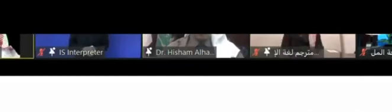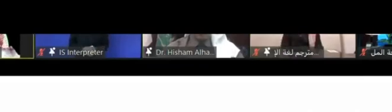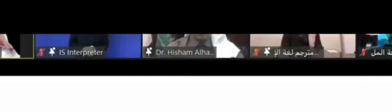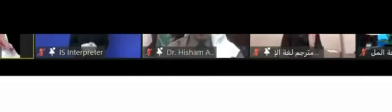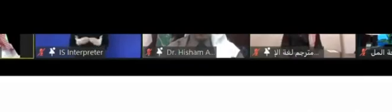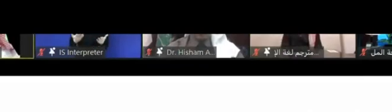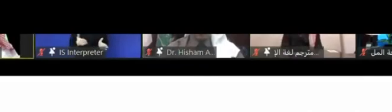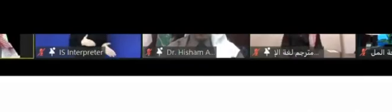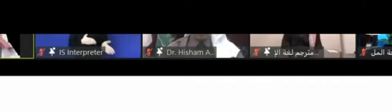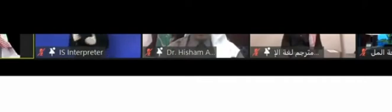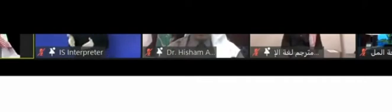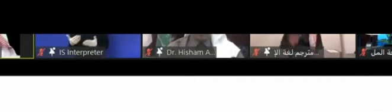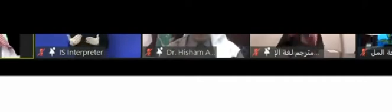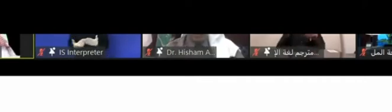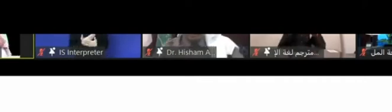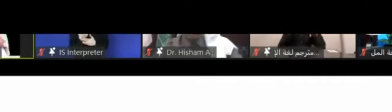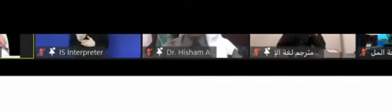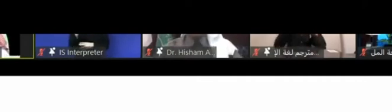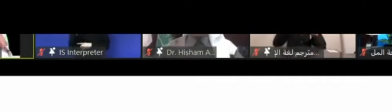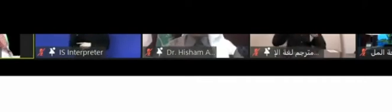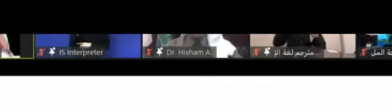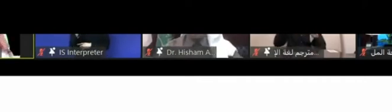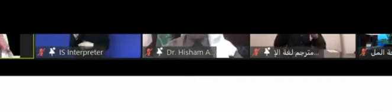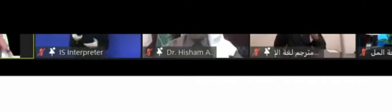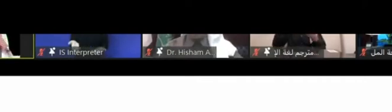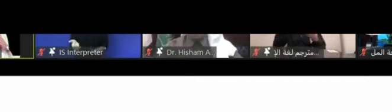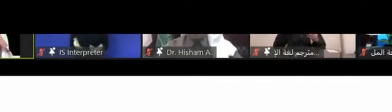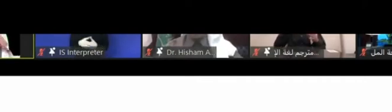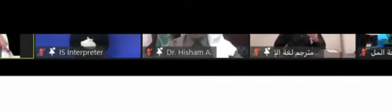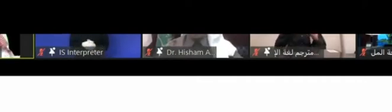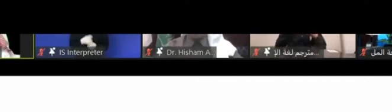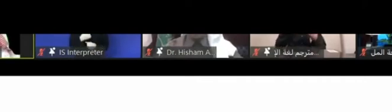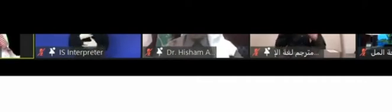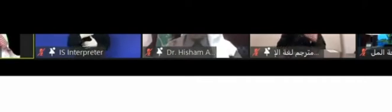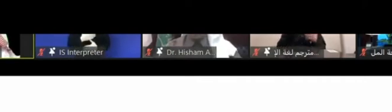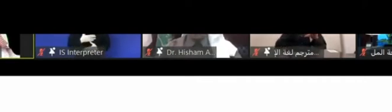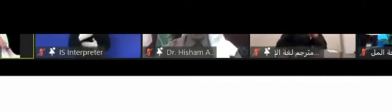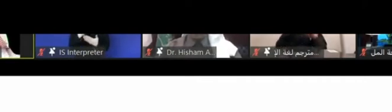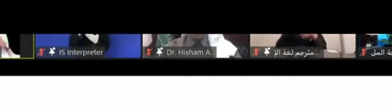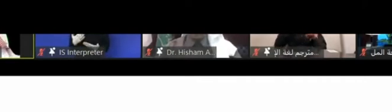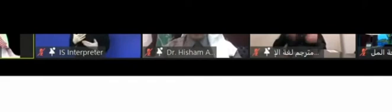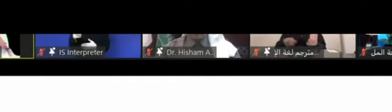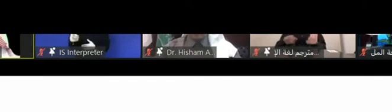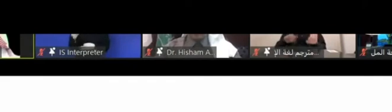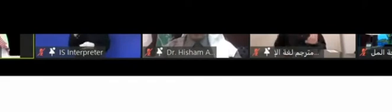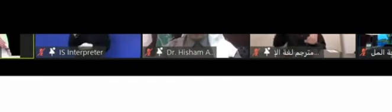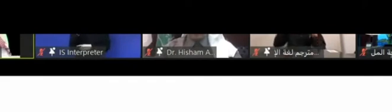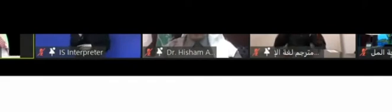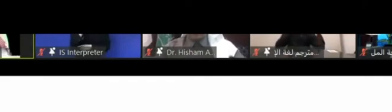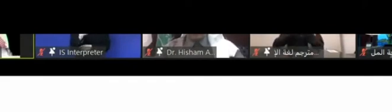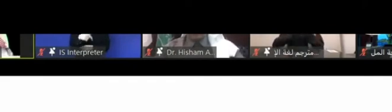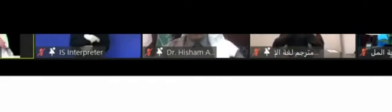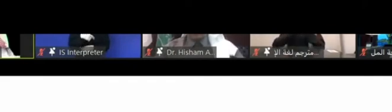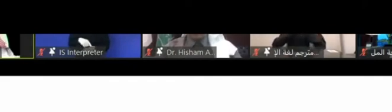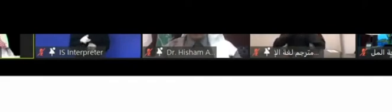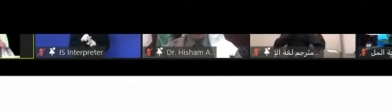I would like to thank you, Dr. Hisham, for your great words, and we hope that Kingdom is going for the right path in changing laws